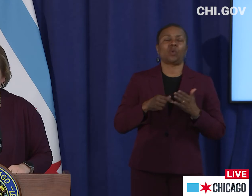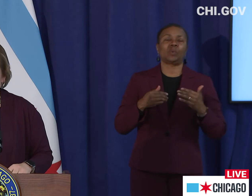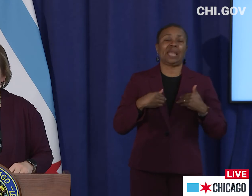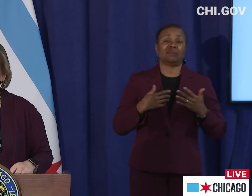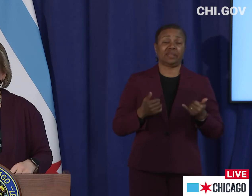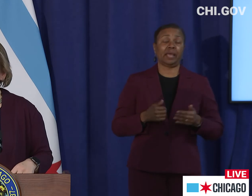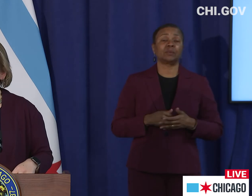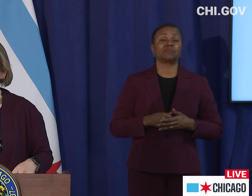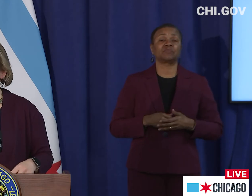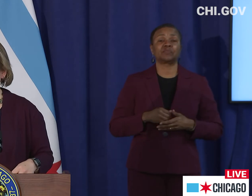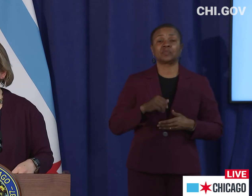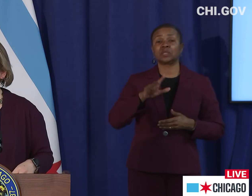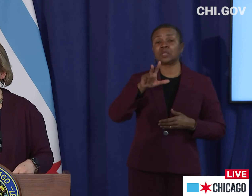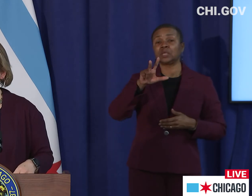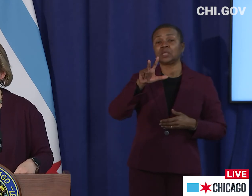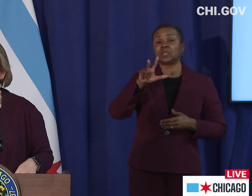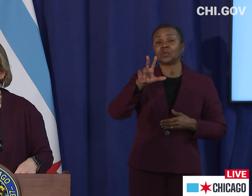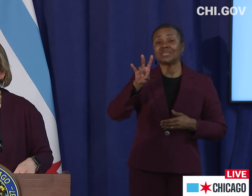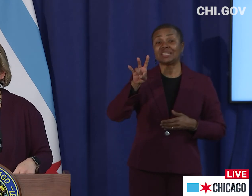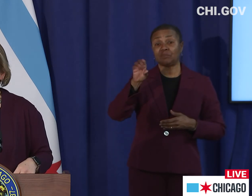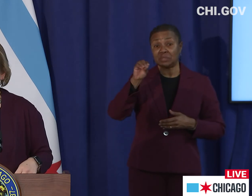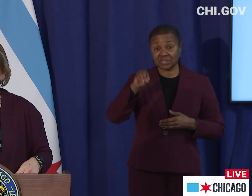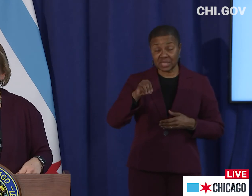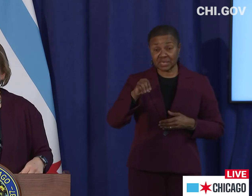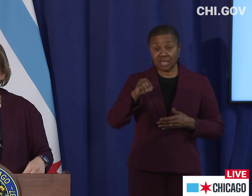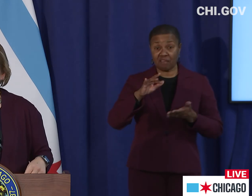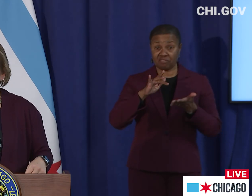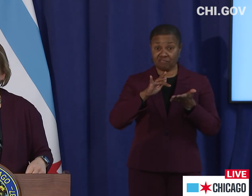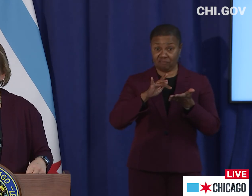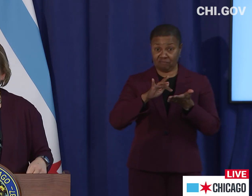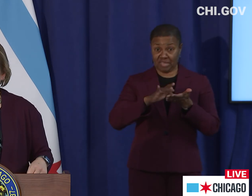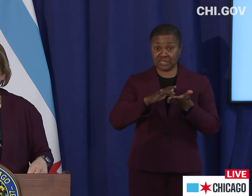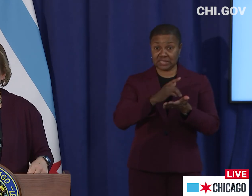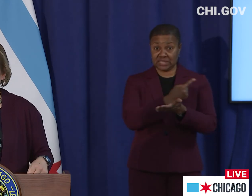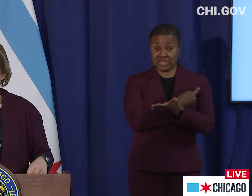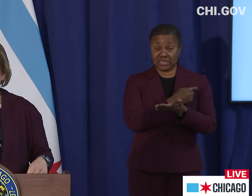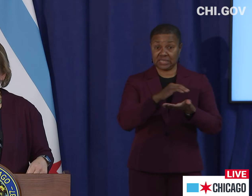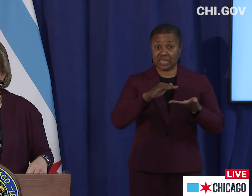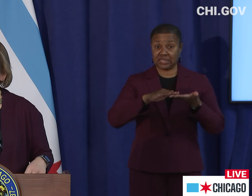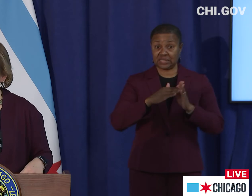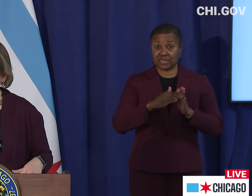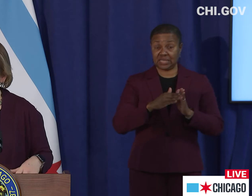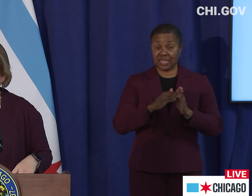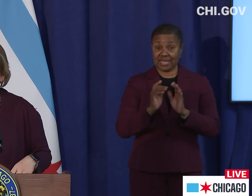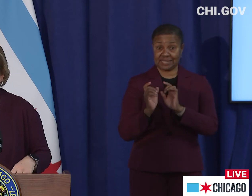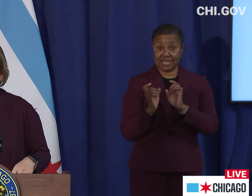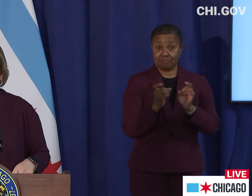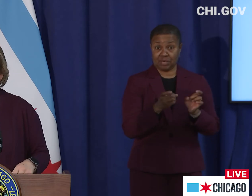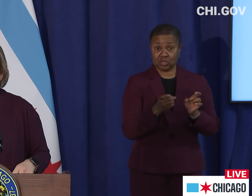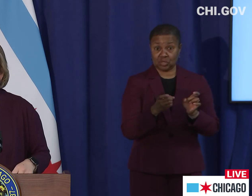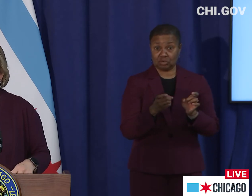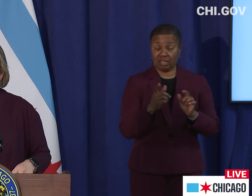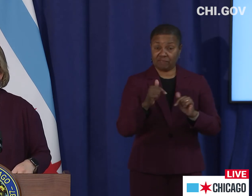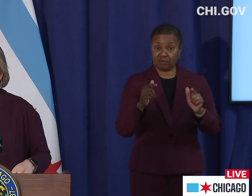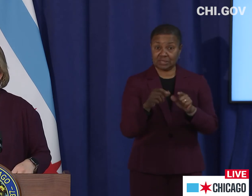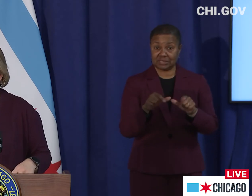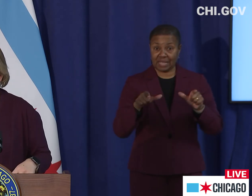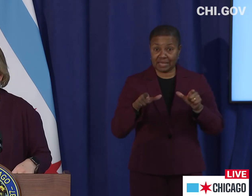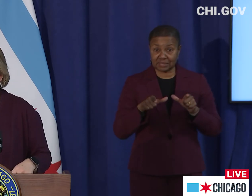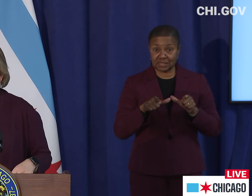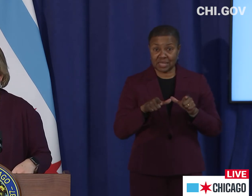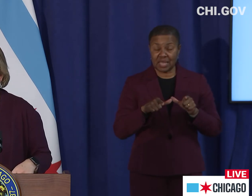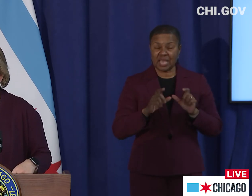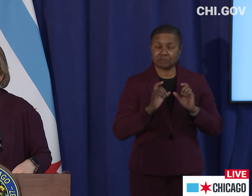perspective, 37% of the vaccine that the city has administered at city sites has gone